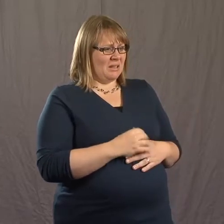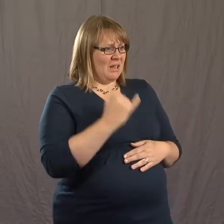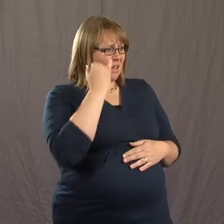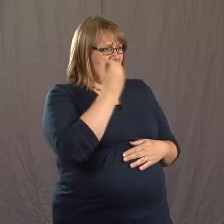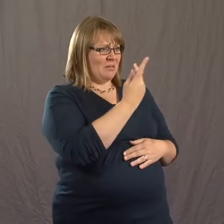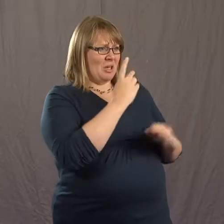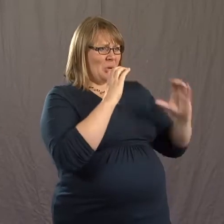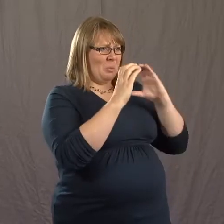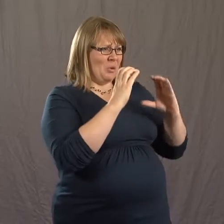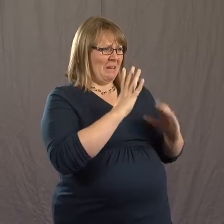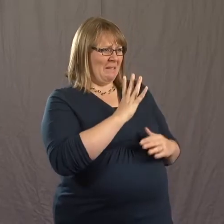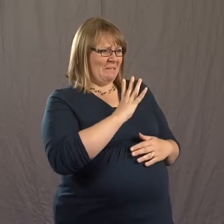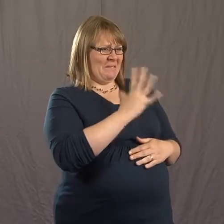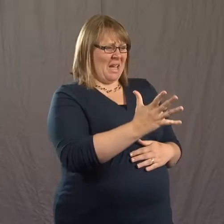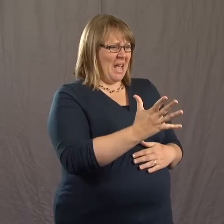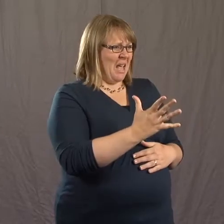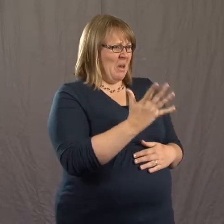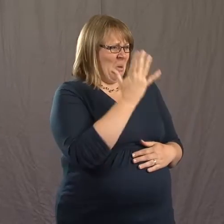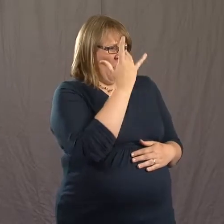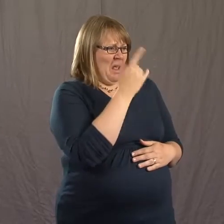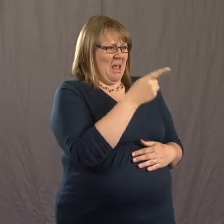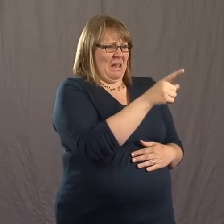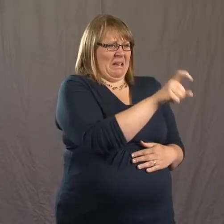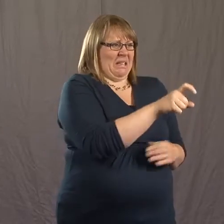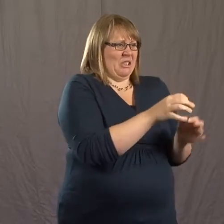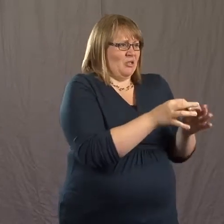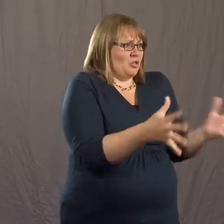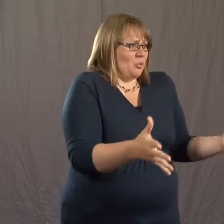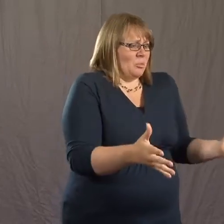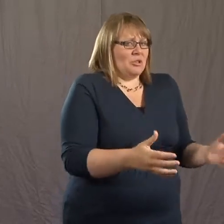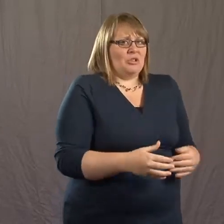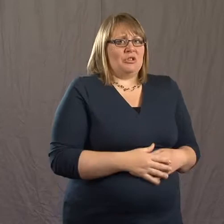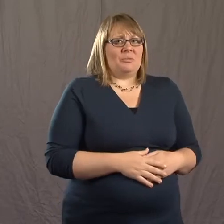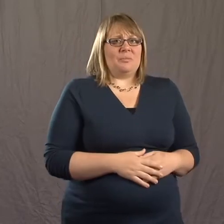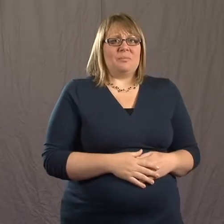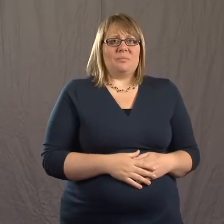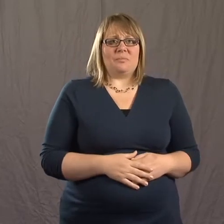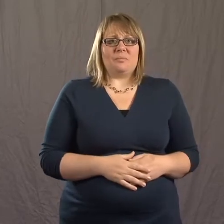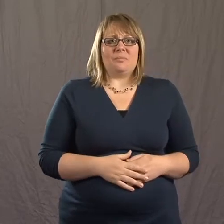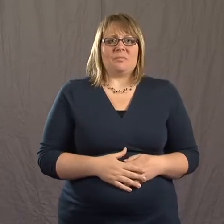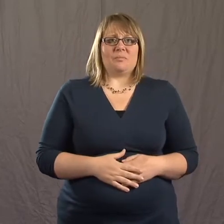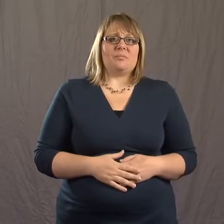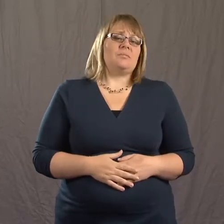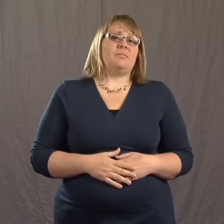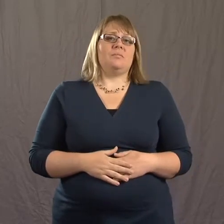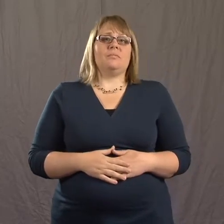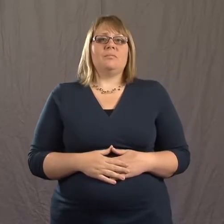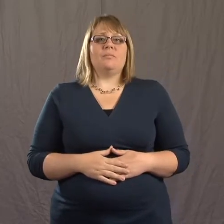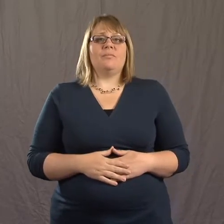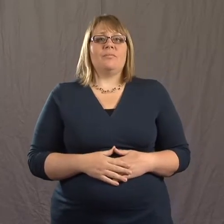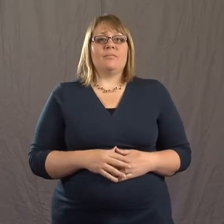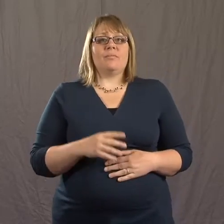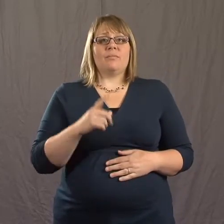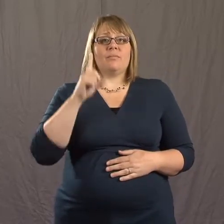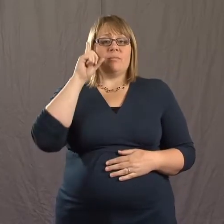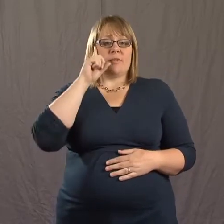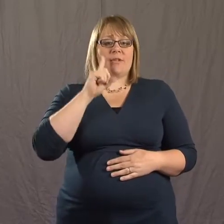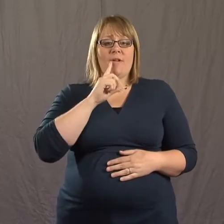interpreter services for their class. You don't understand because the two of you have been communicating just fine without interpreter services.